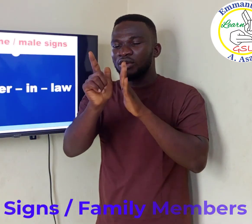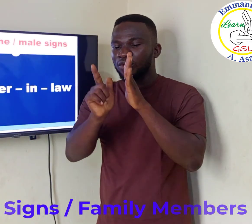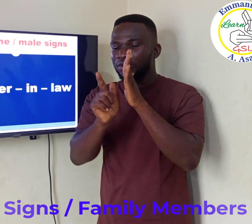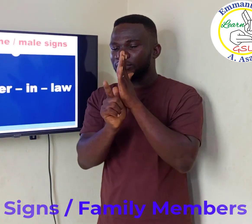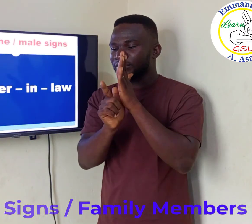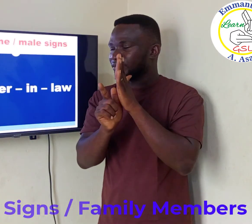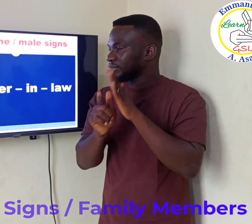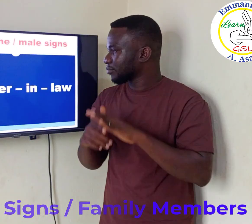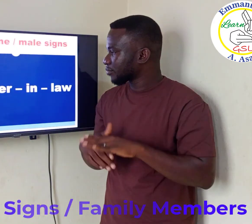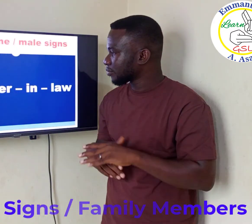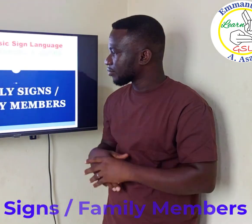brother-in-law.